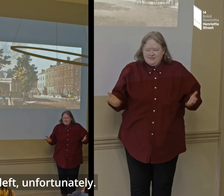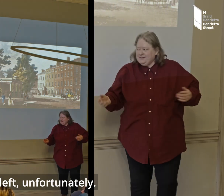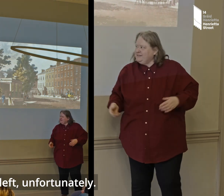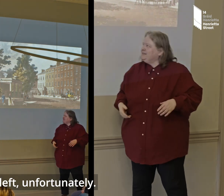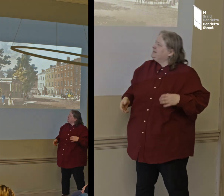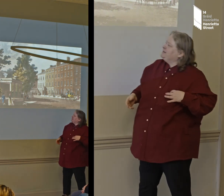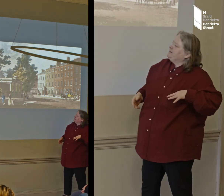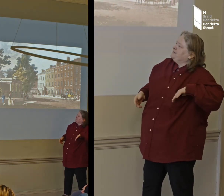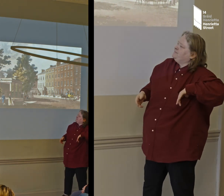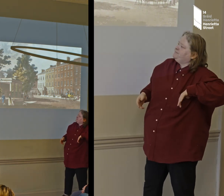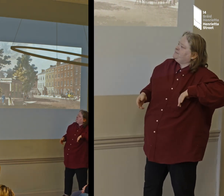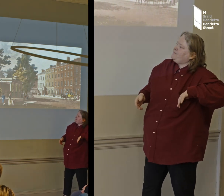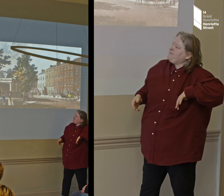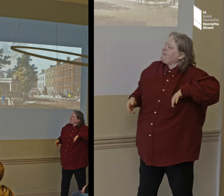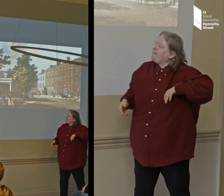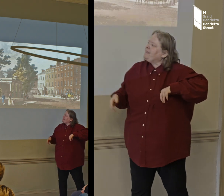on the left, unfortunately.